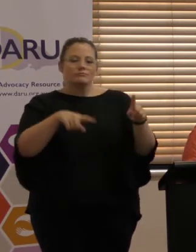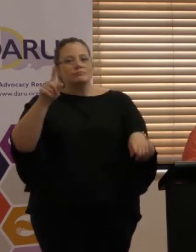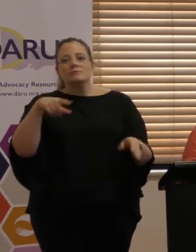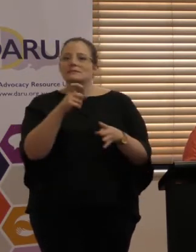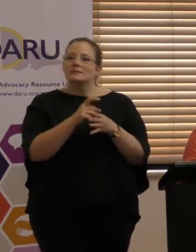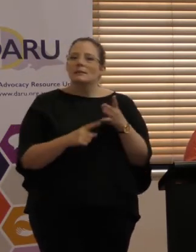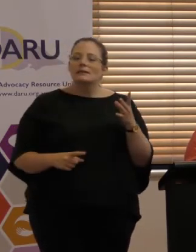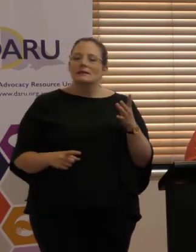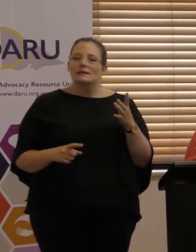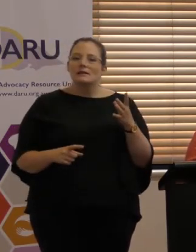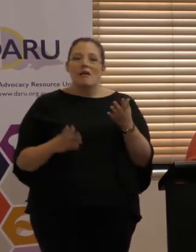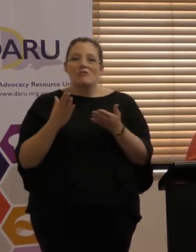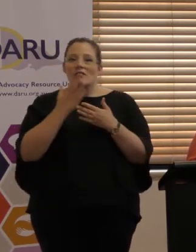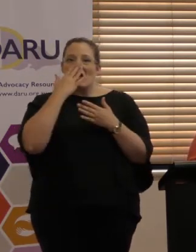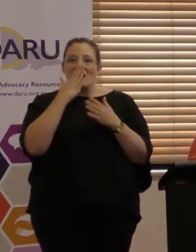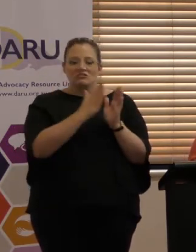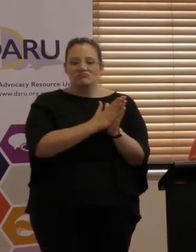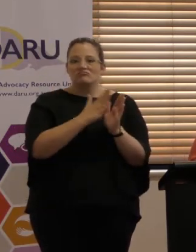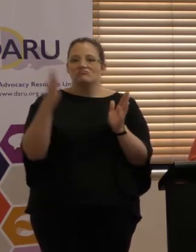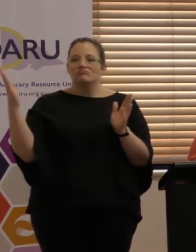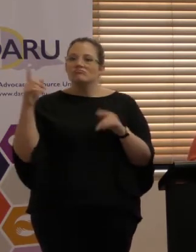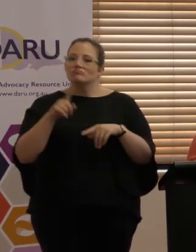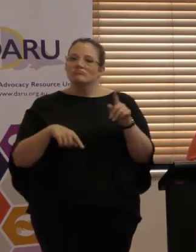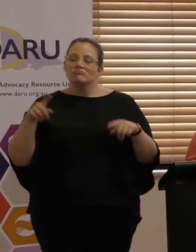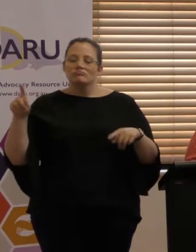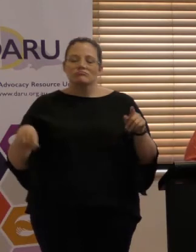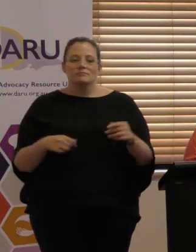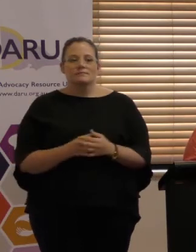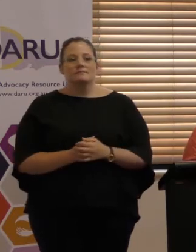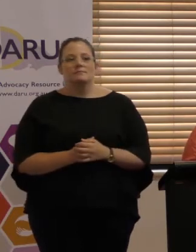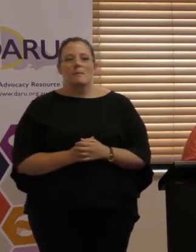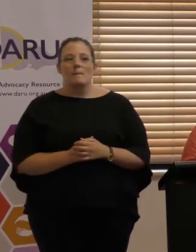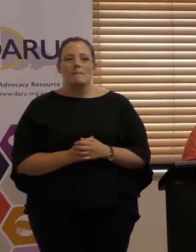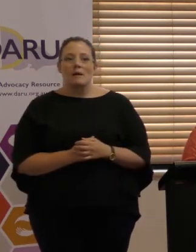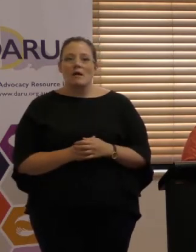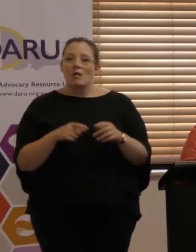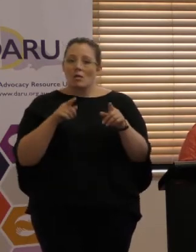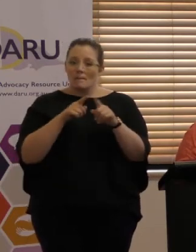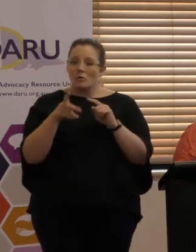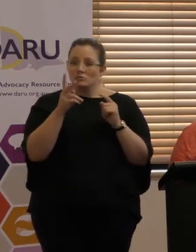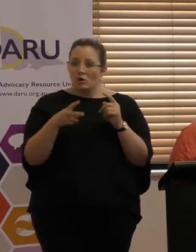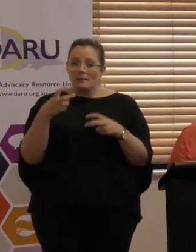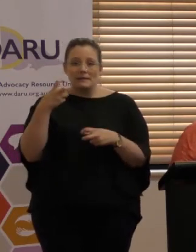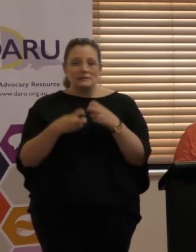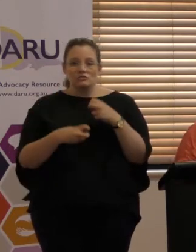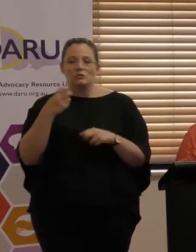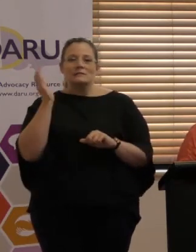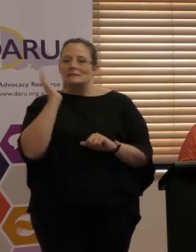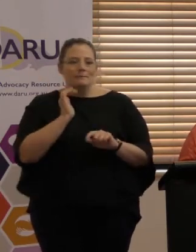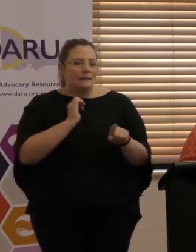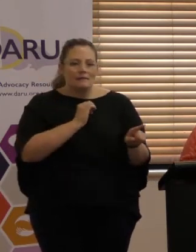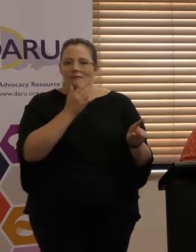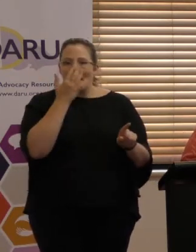kind of across the age range that we cover. The top issues that come to us, regardless of kind of